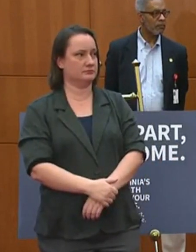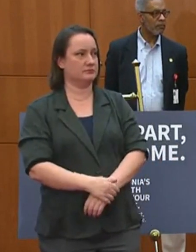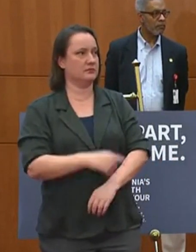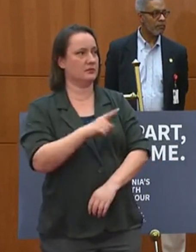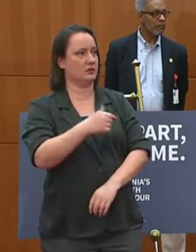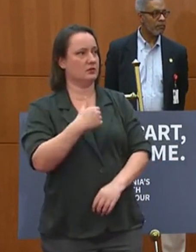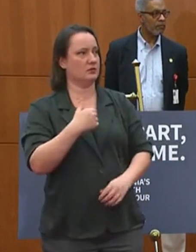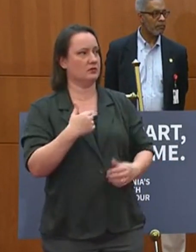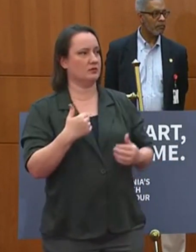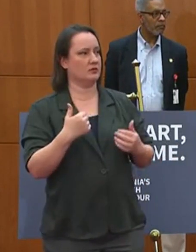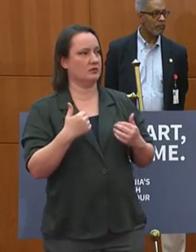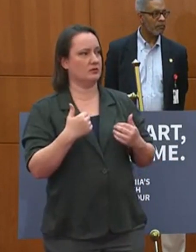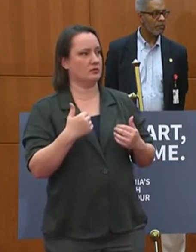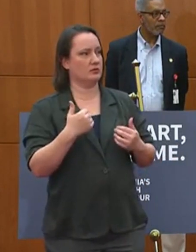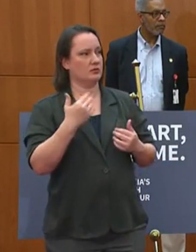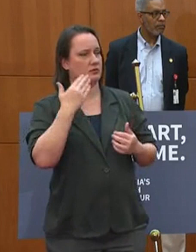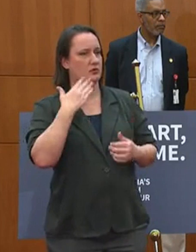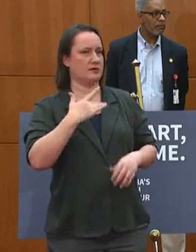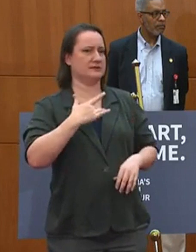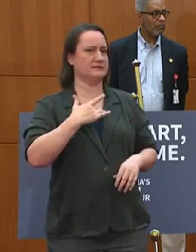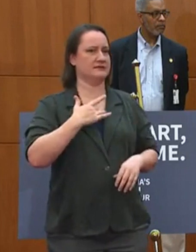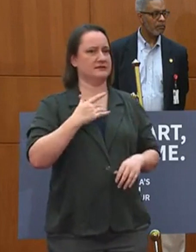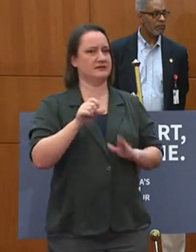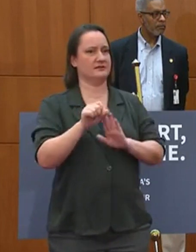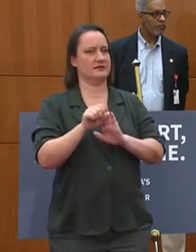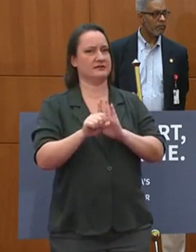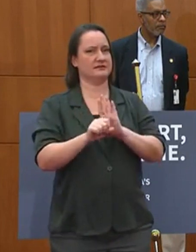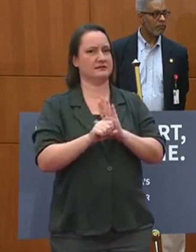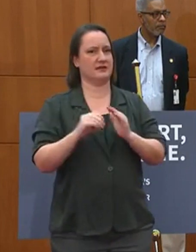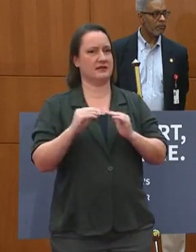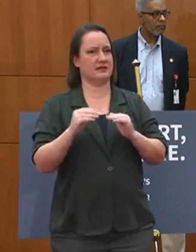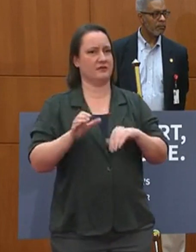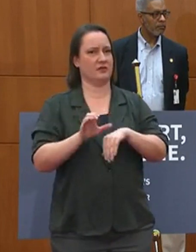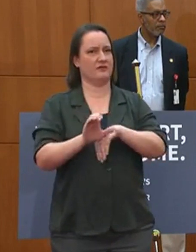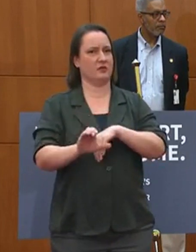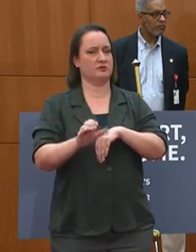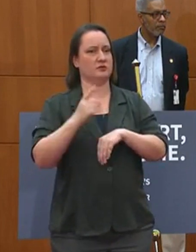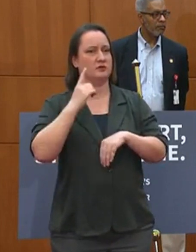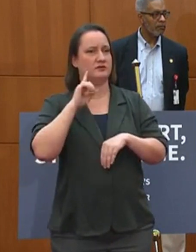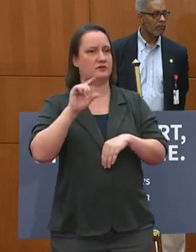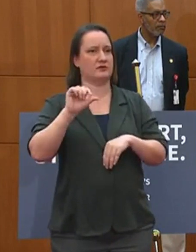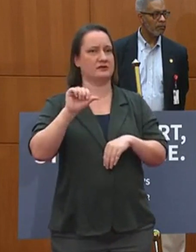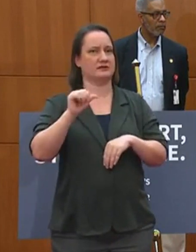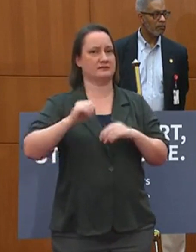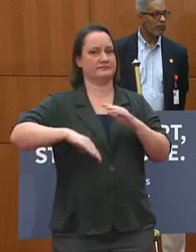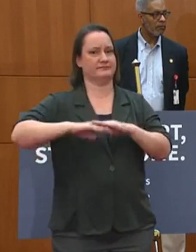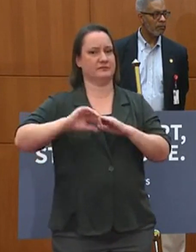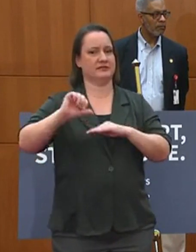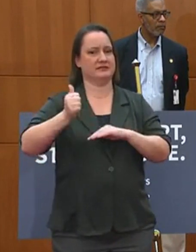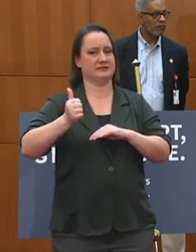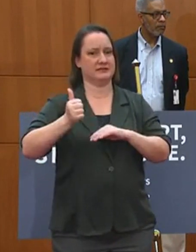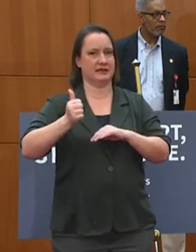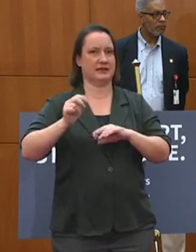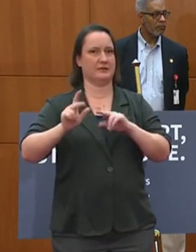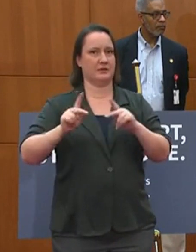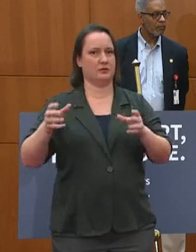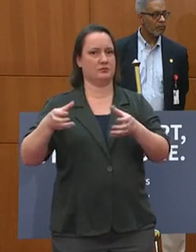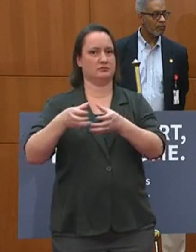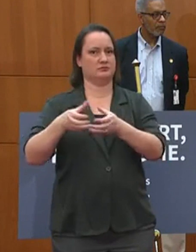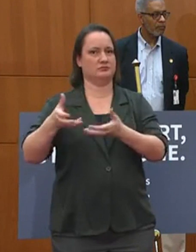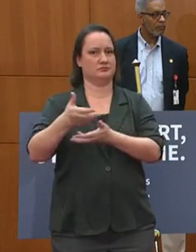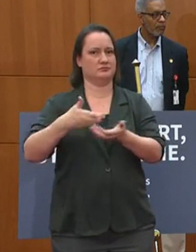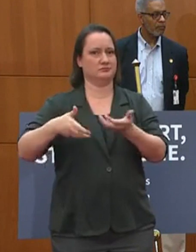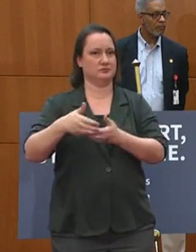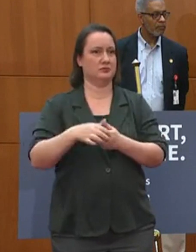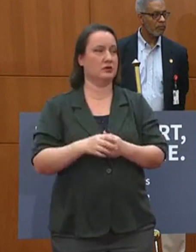the 10-person gathering ban? And second, about testing, given that the state's capacity has grown, are there any changes to